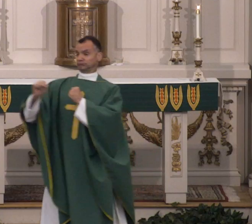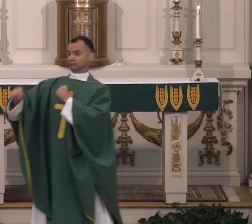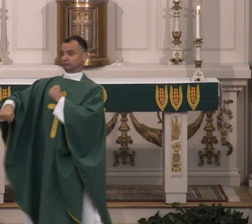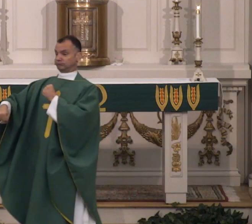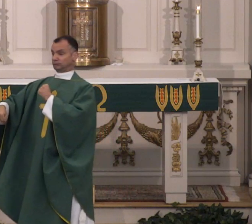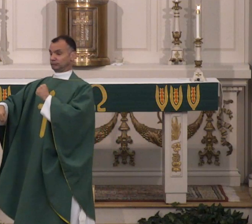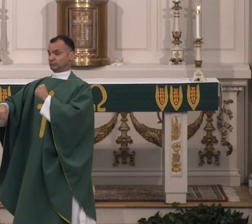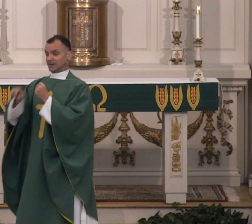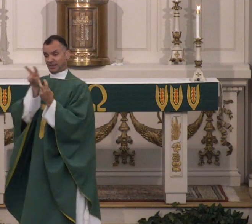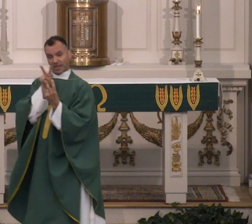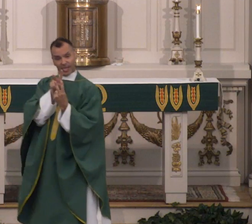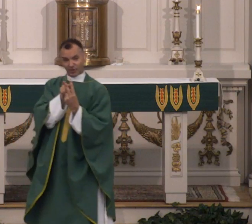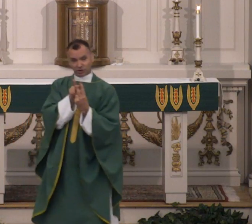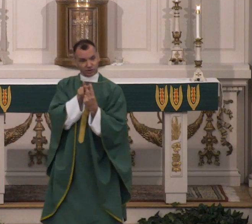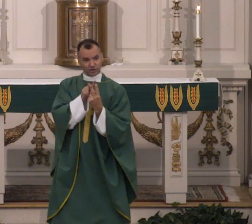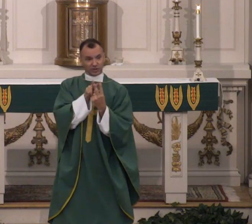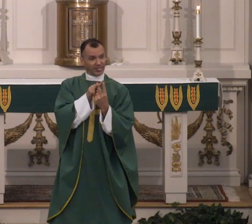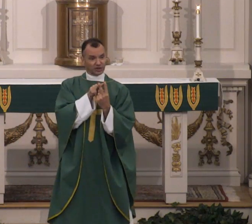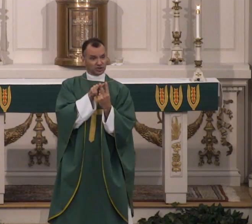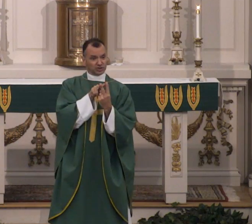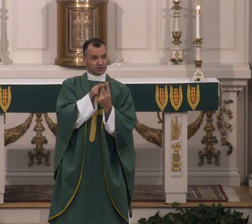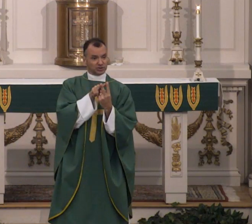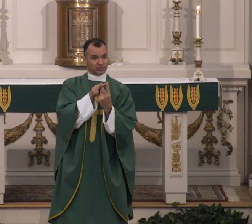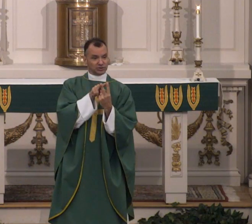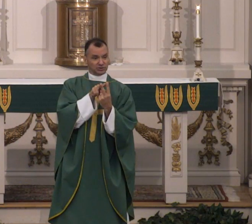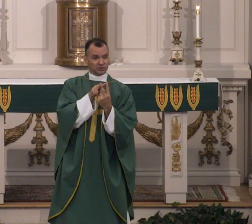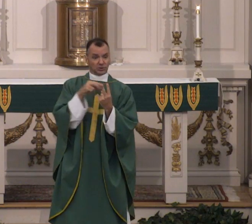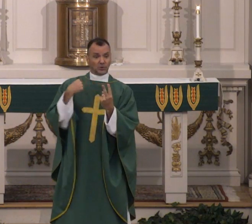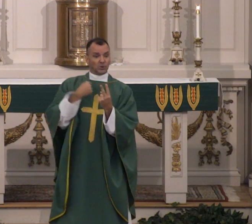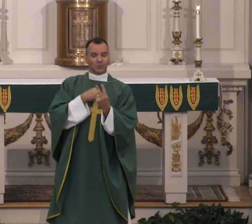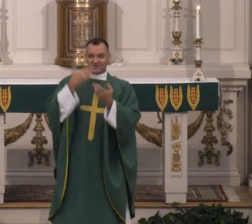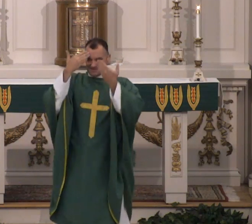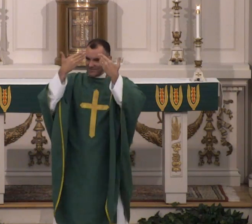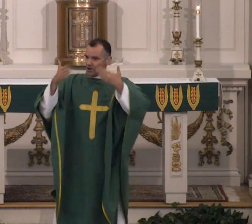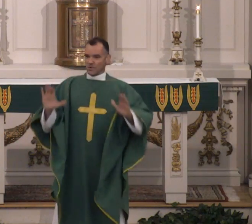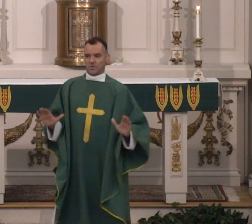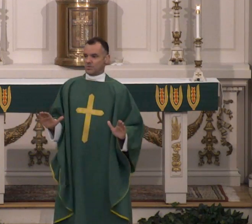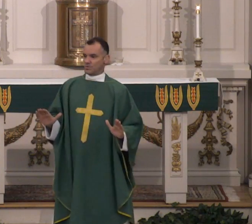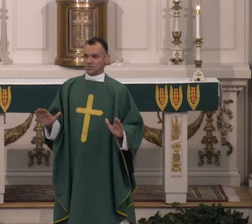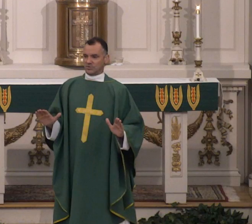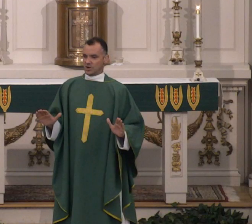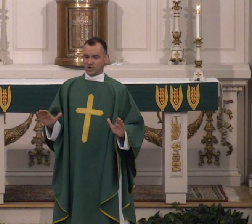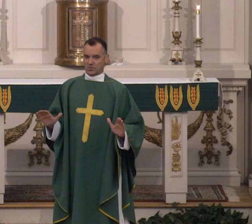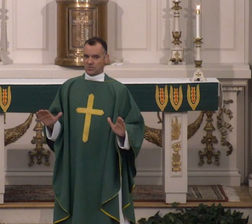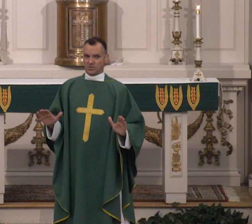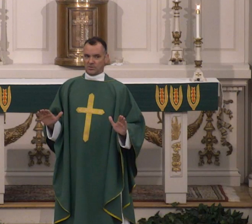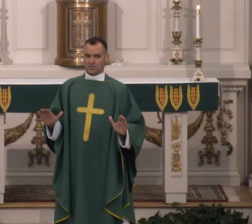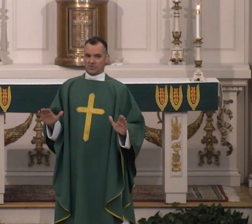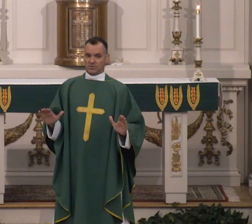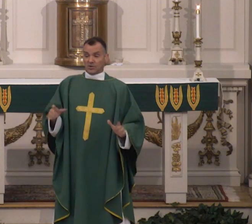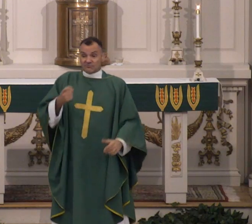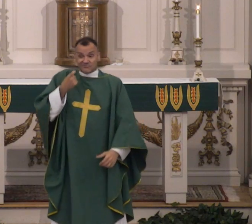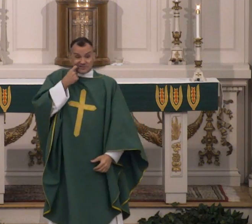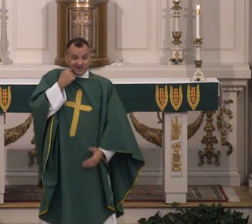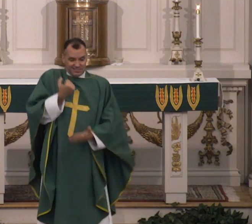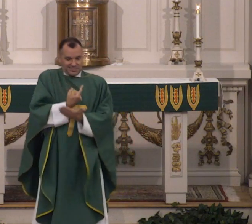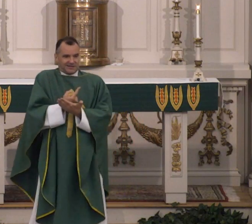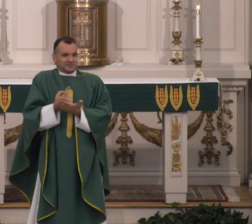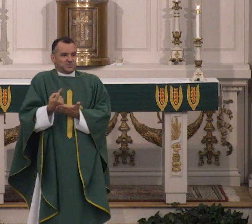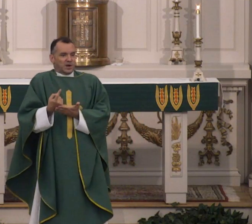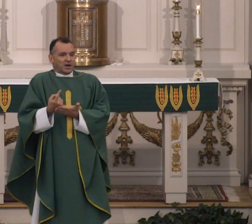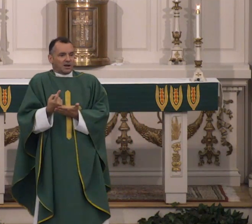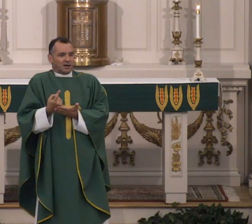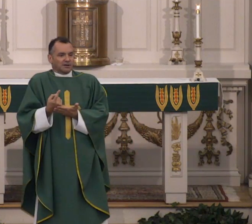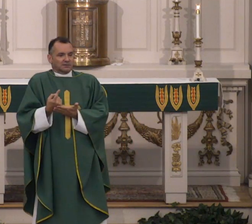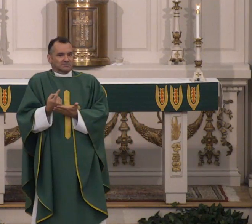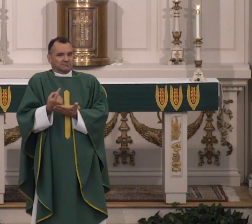short. It could be long. But we don't know. Right? We don't know how long our journey here